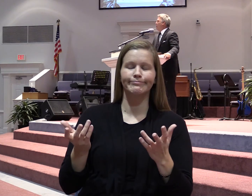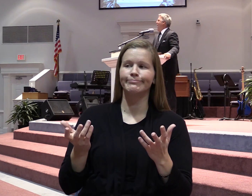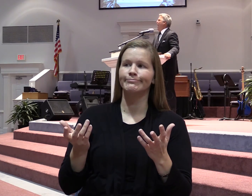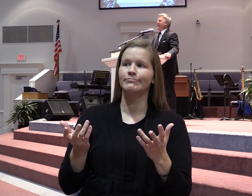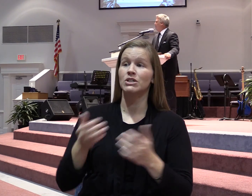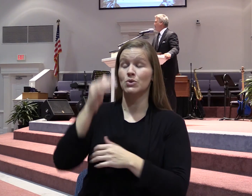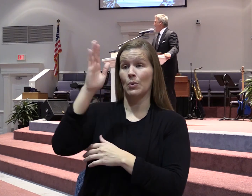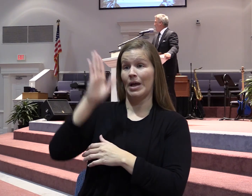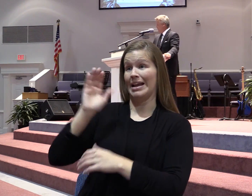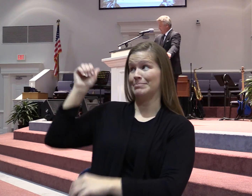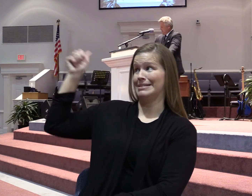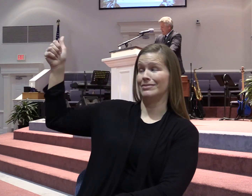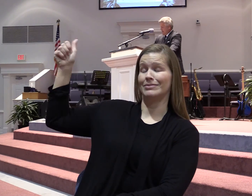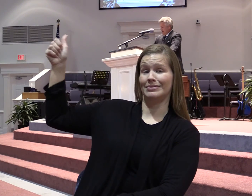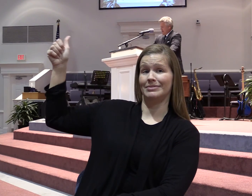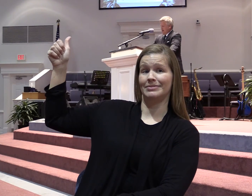So God himself,